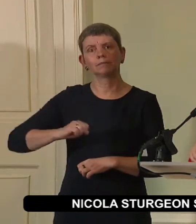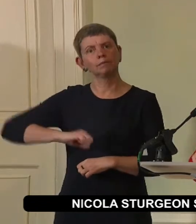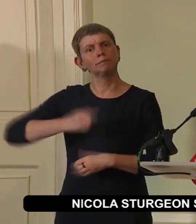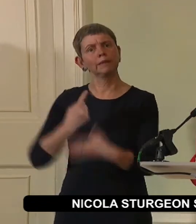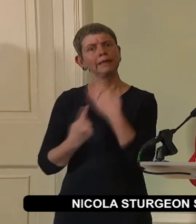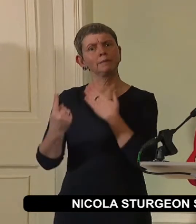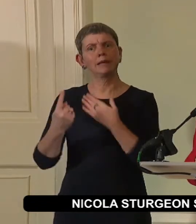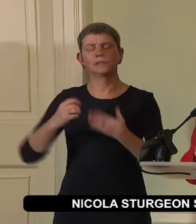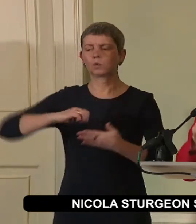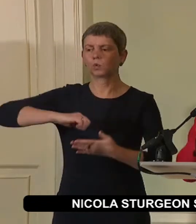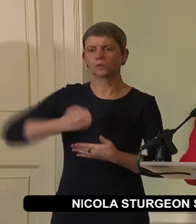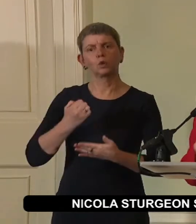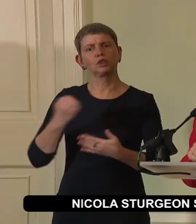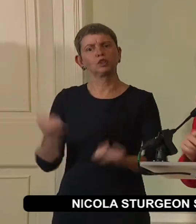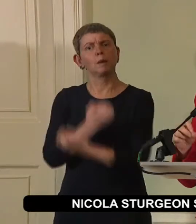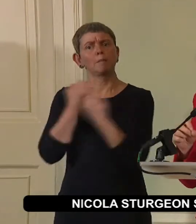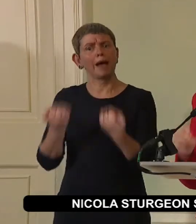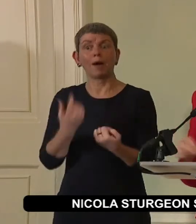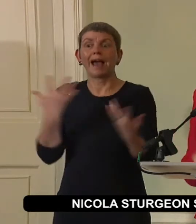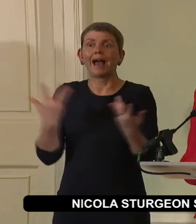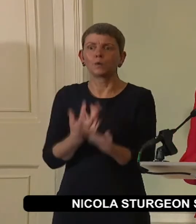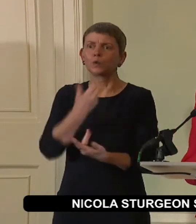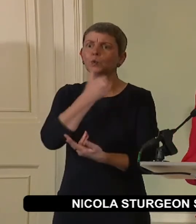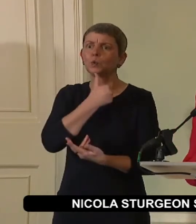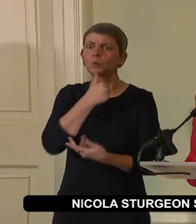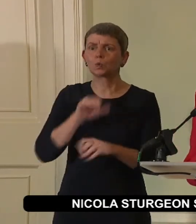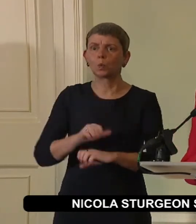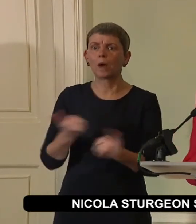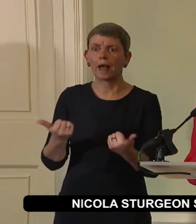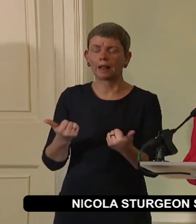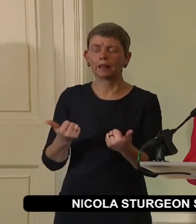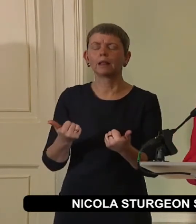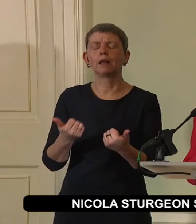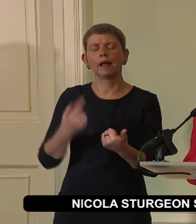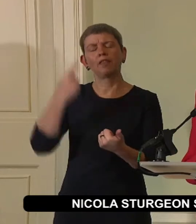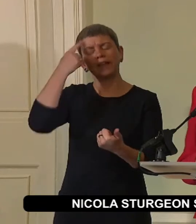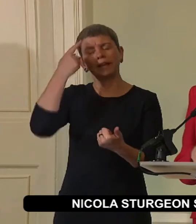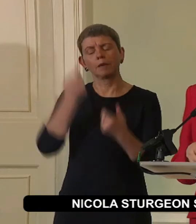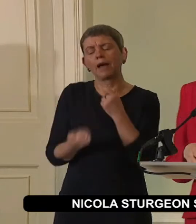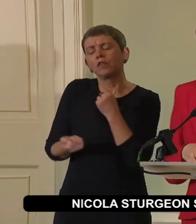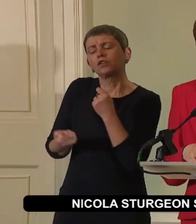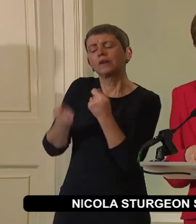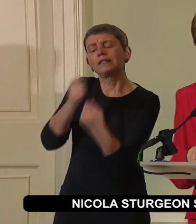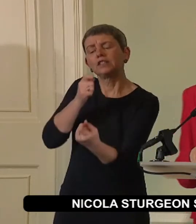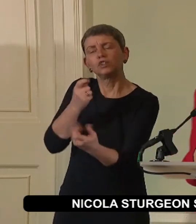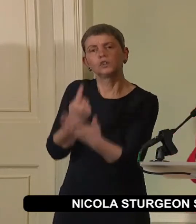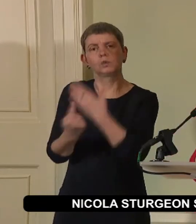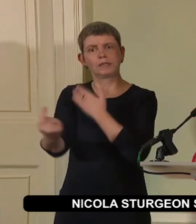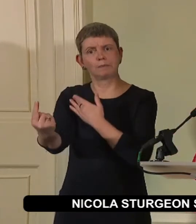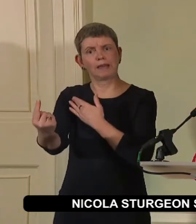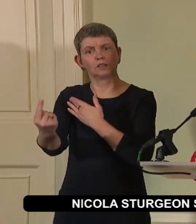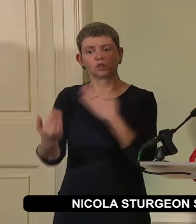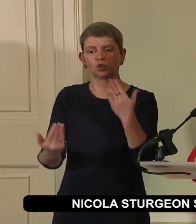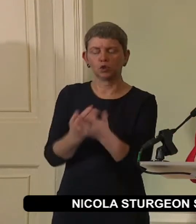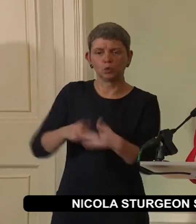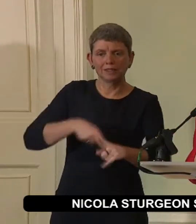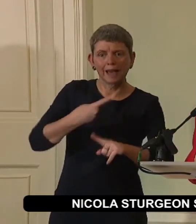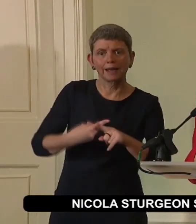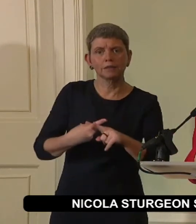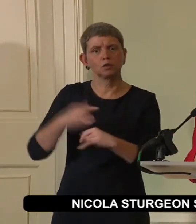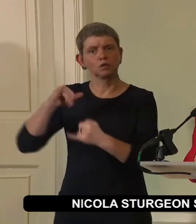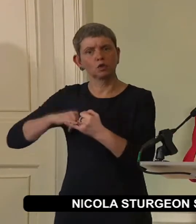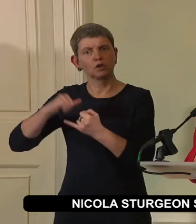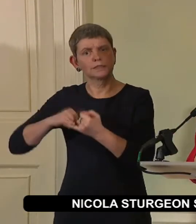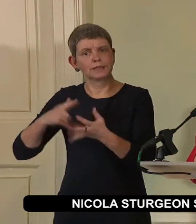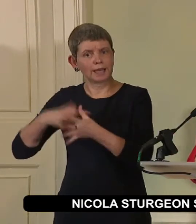creating institutions that are part of the transition to becoming independent. New tax and social security agencies, a network of trade